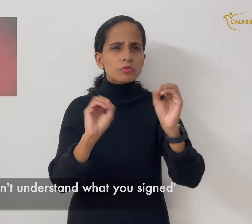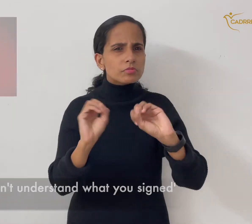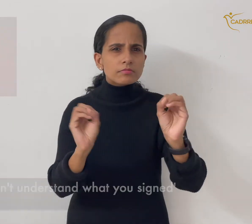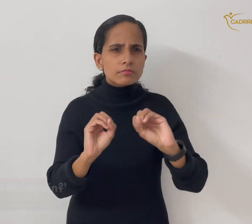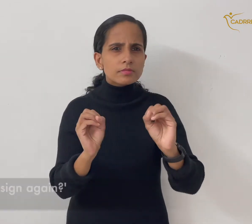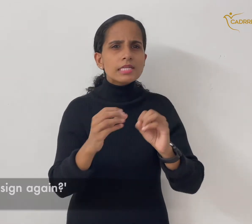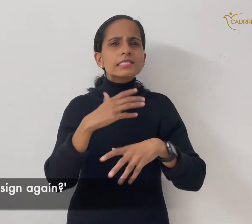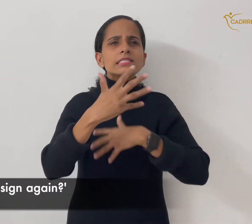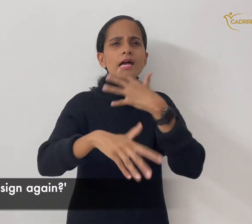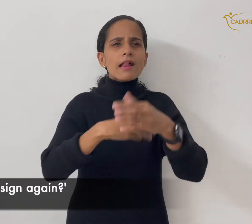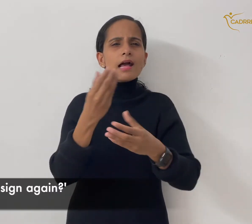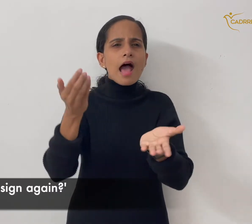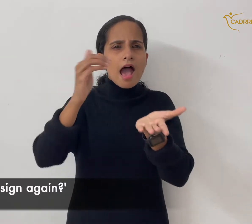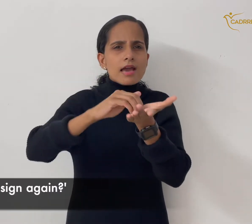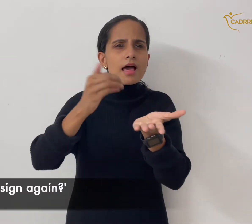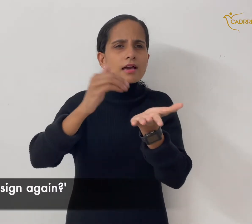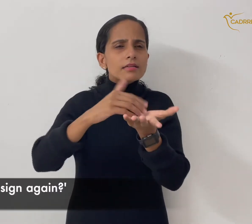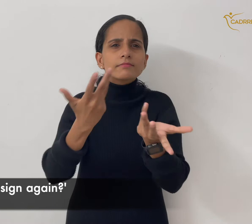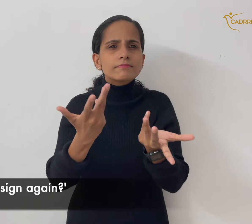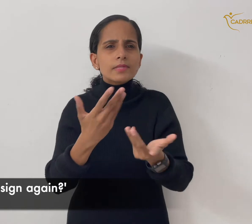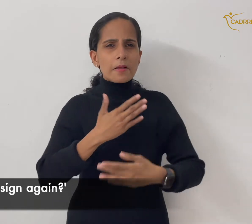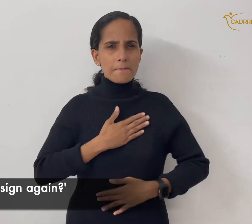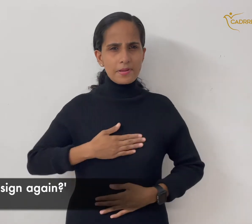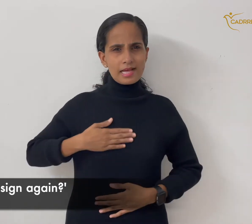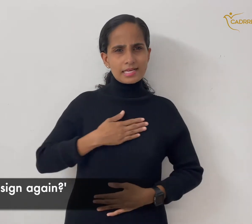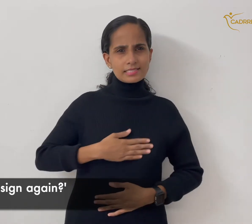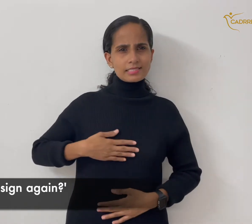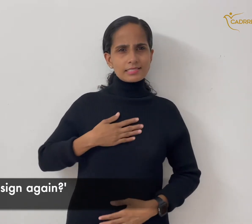signed. Could you please sign again?